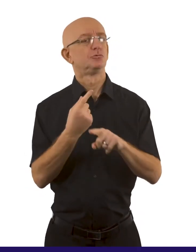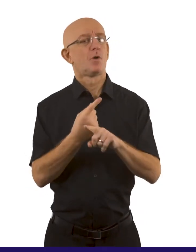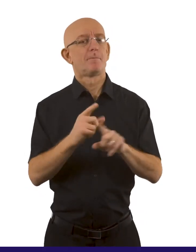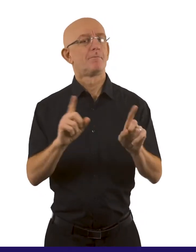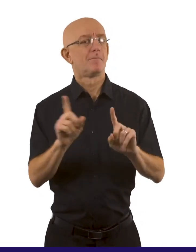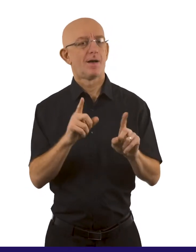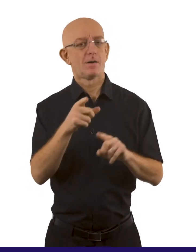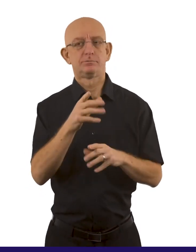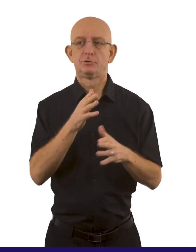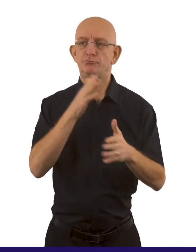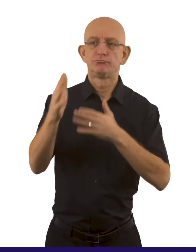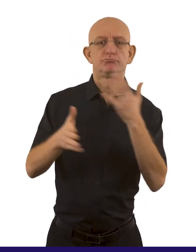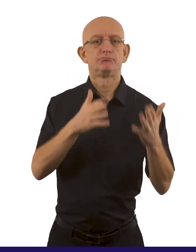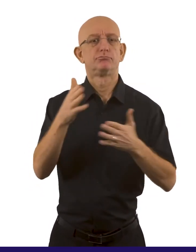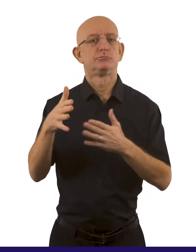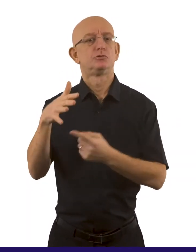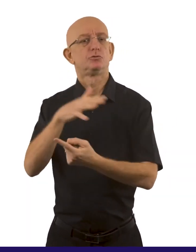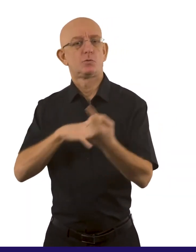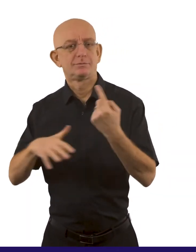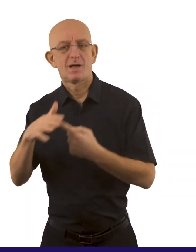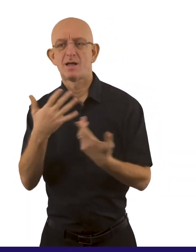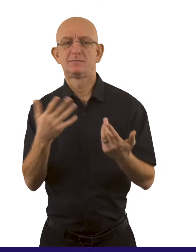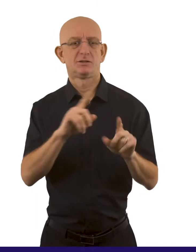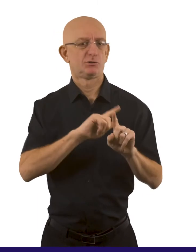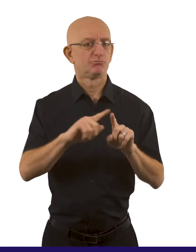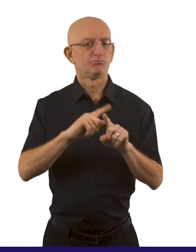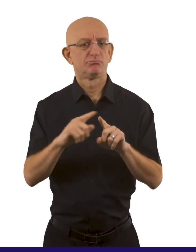Accessing society and doing things.